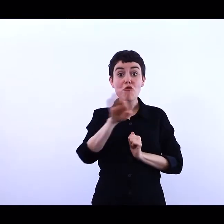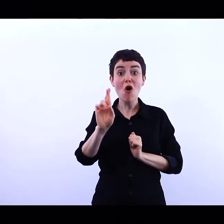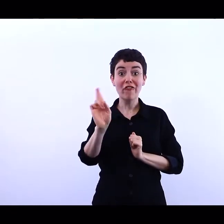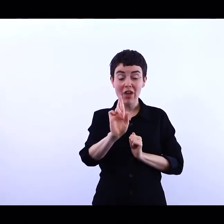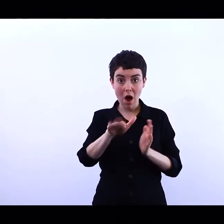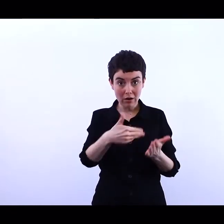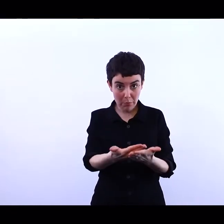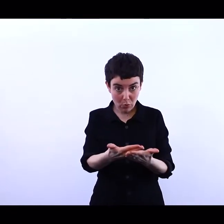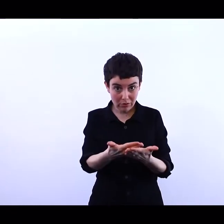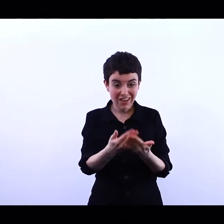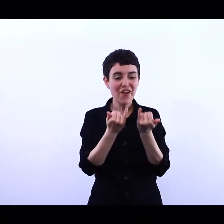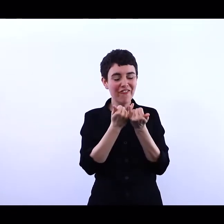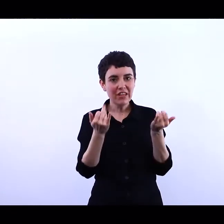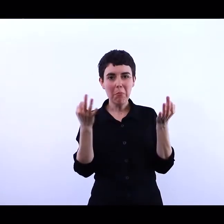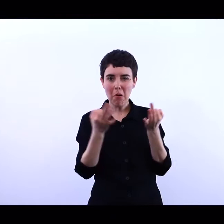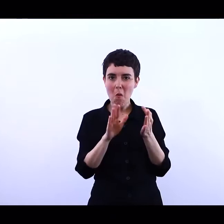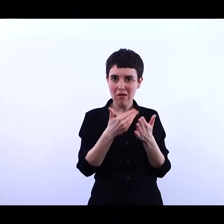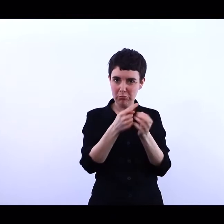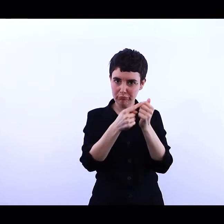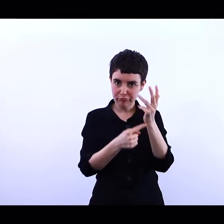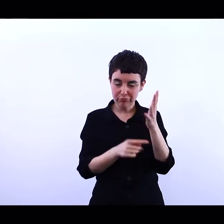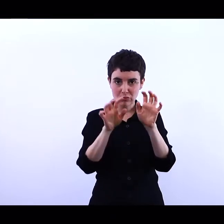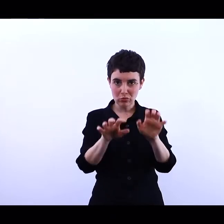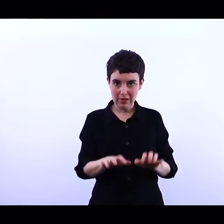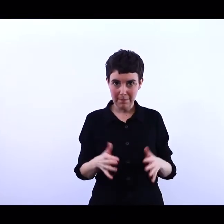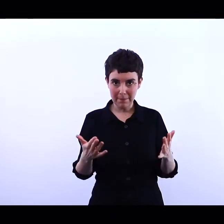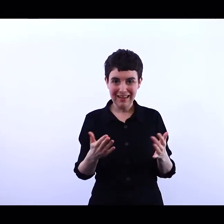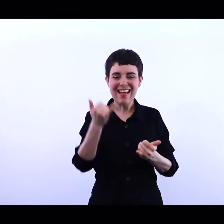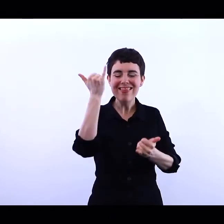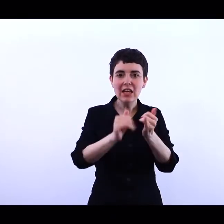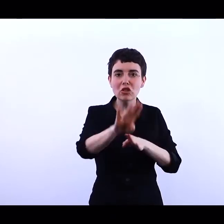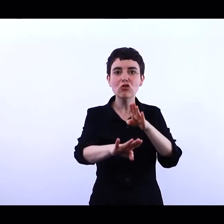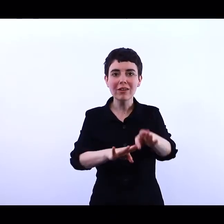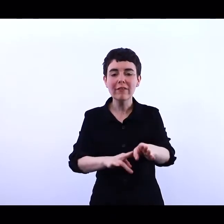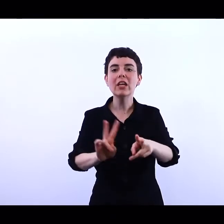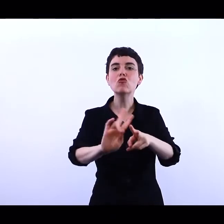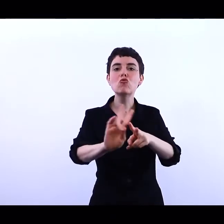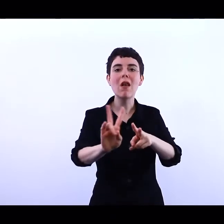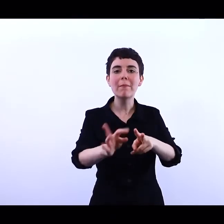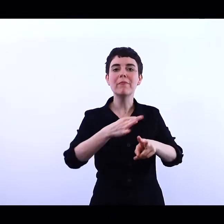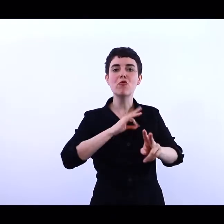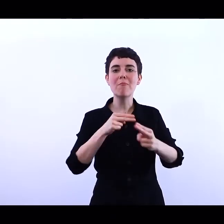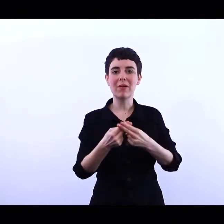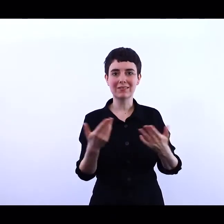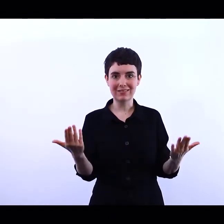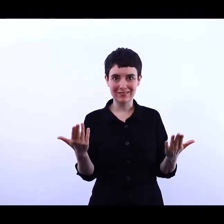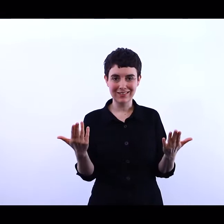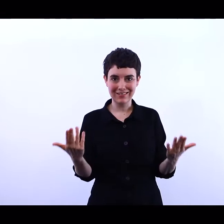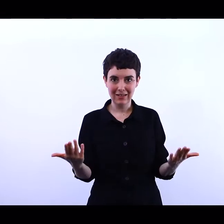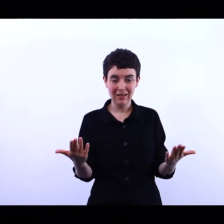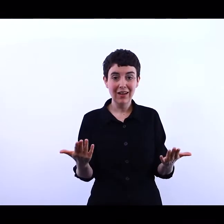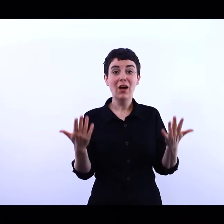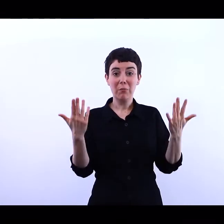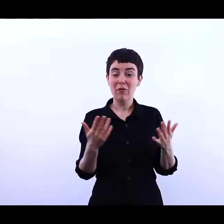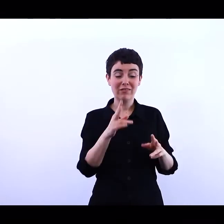that, the technology tools we consider, what we need of them, how they're evaluated, are vastly different